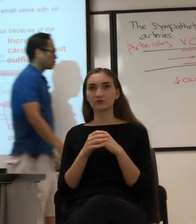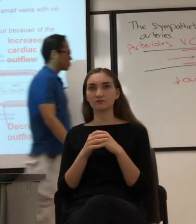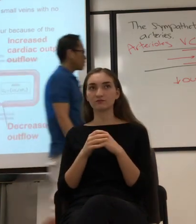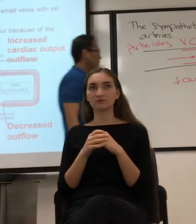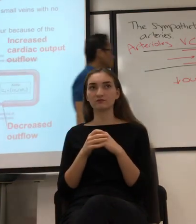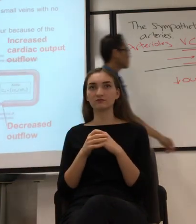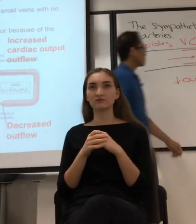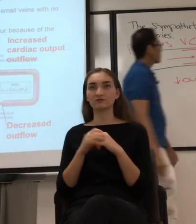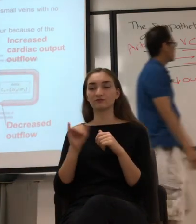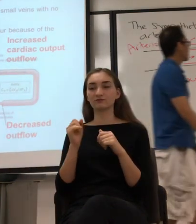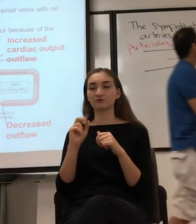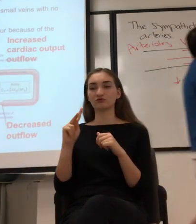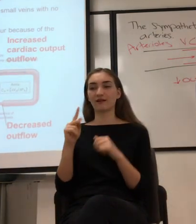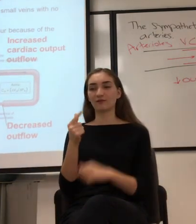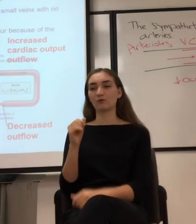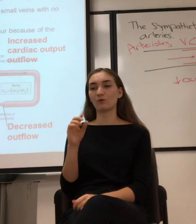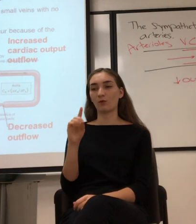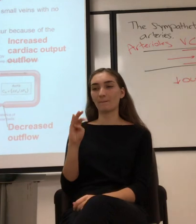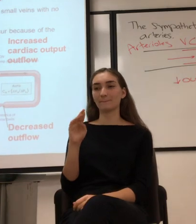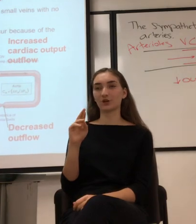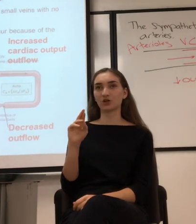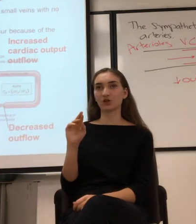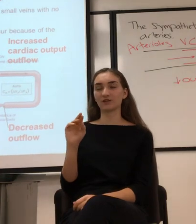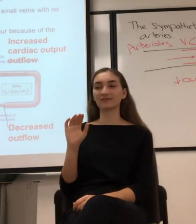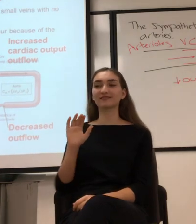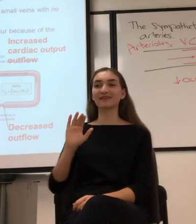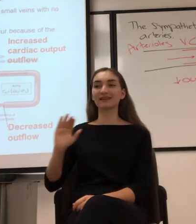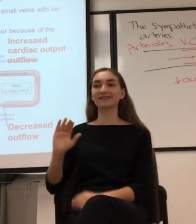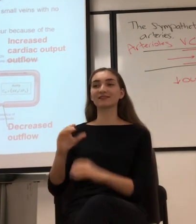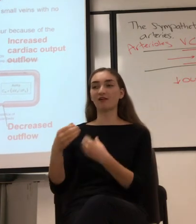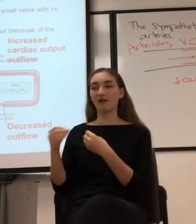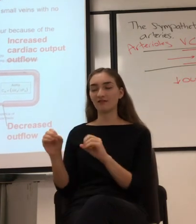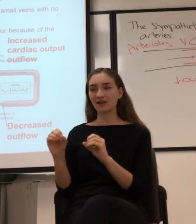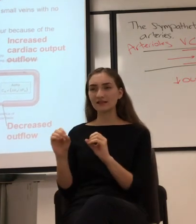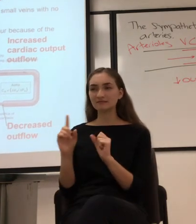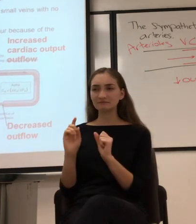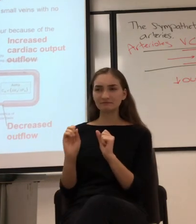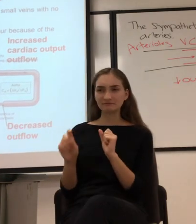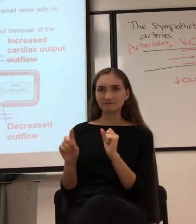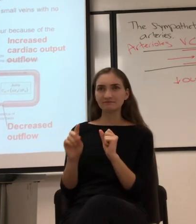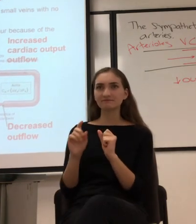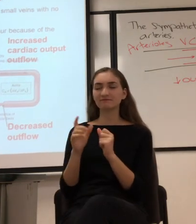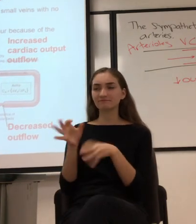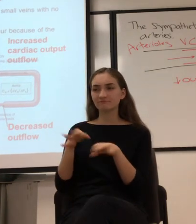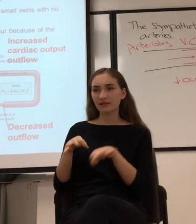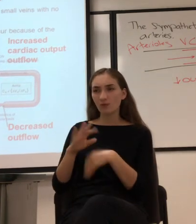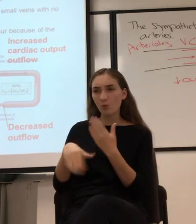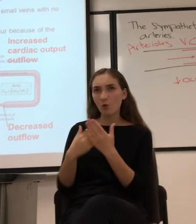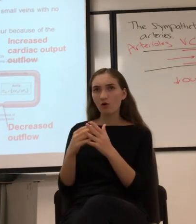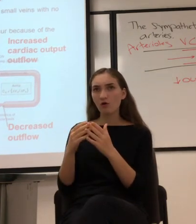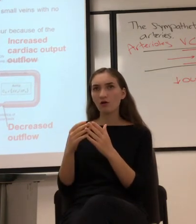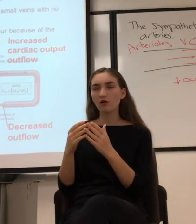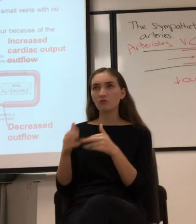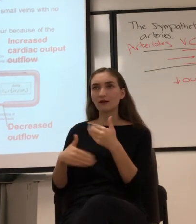Jack Goldberg's office. I was like, I went through the whole thing. I said, you said you